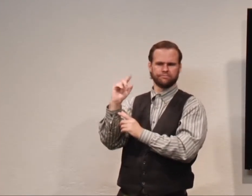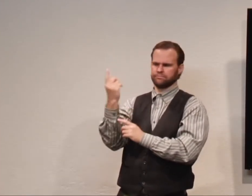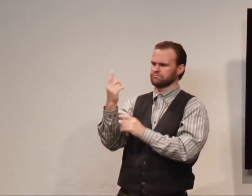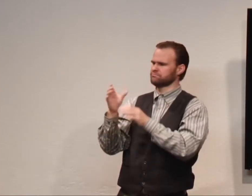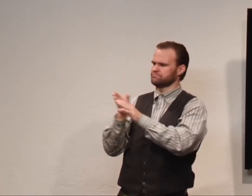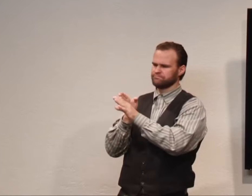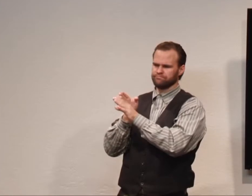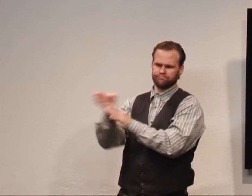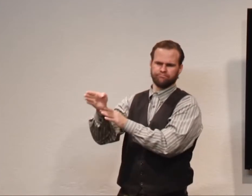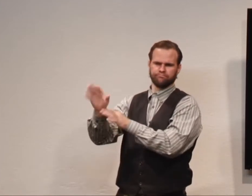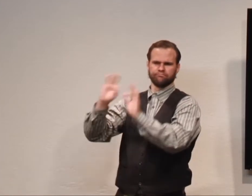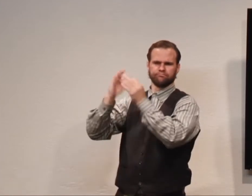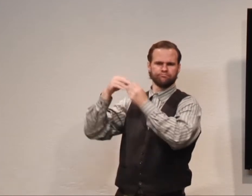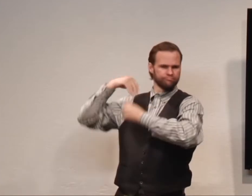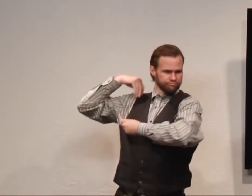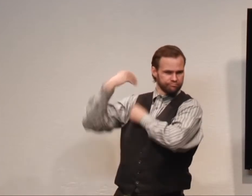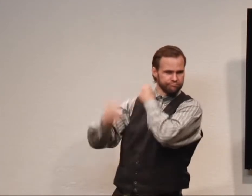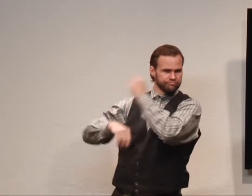priesthood talk,